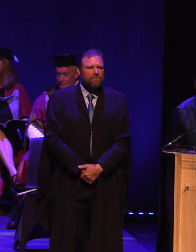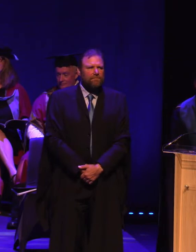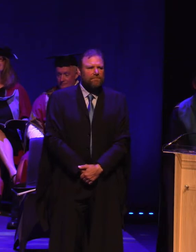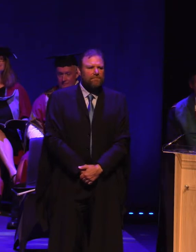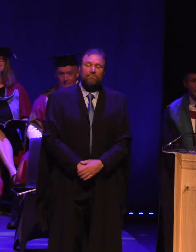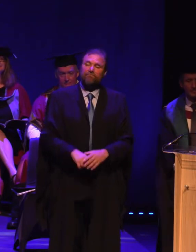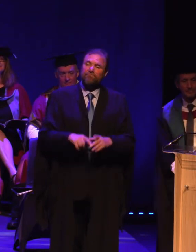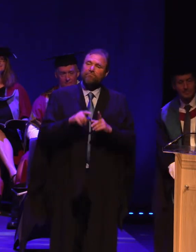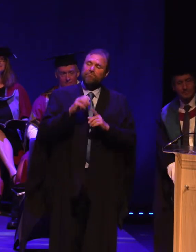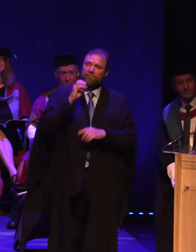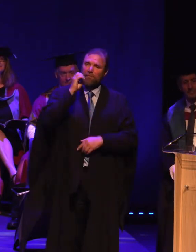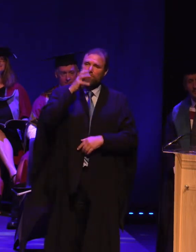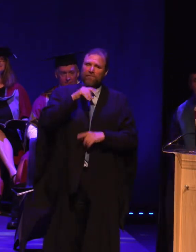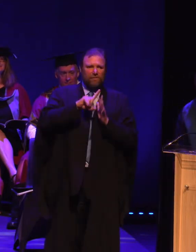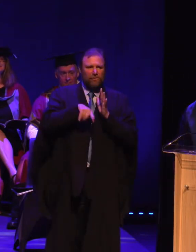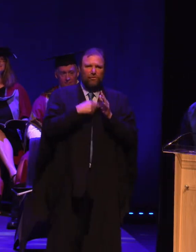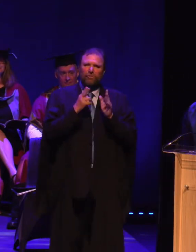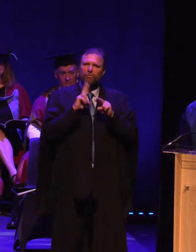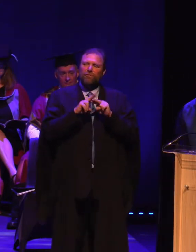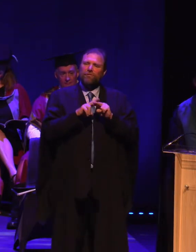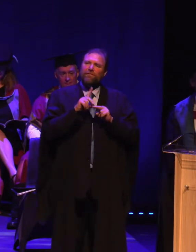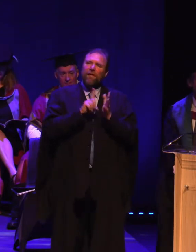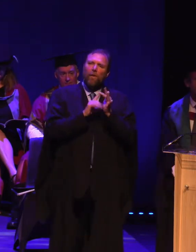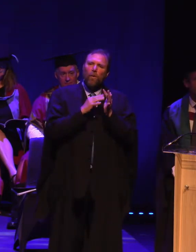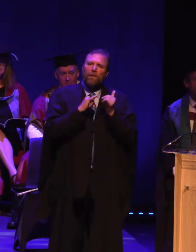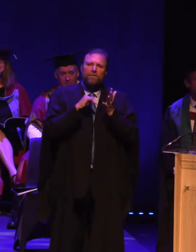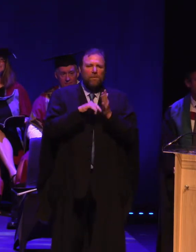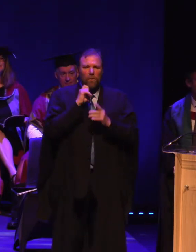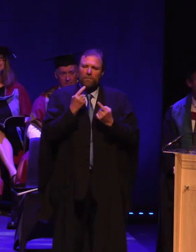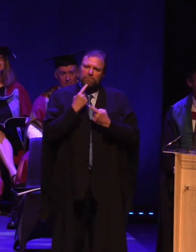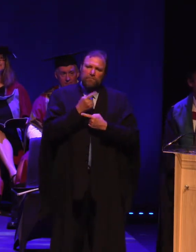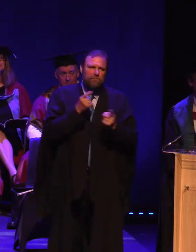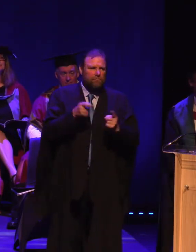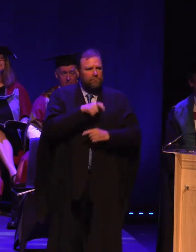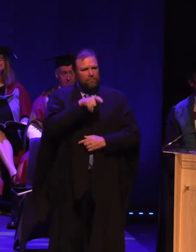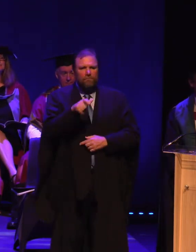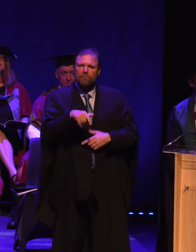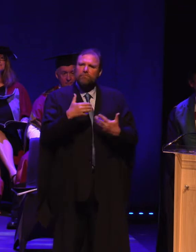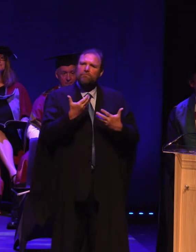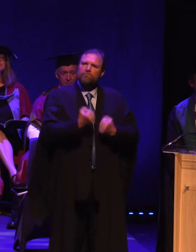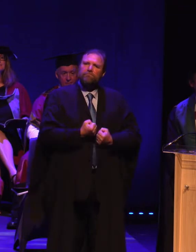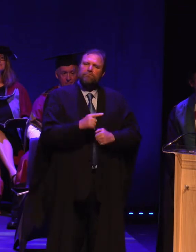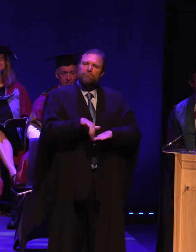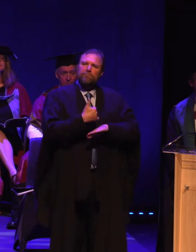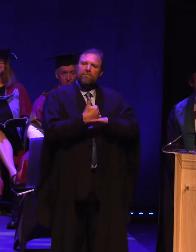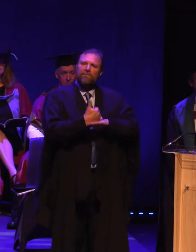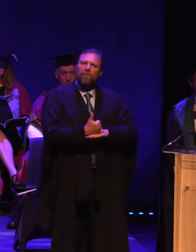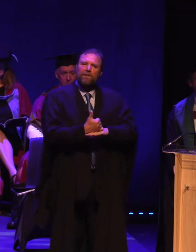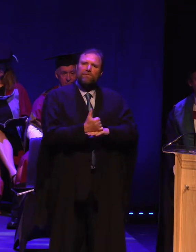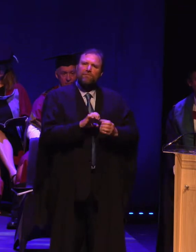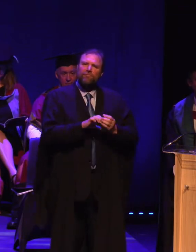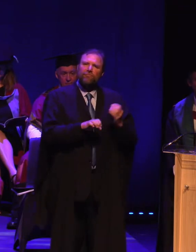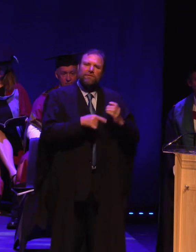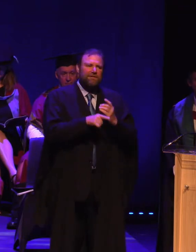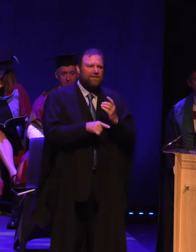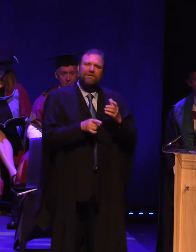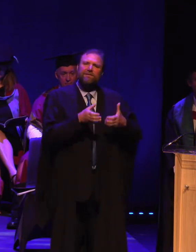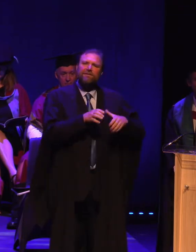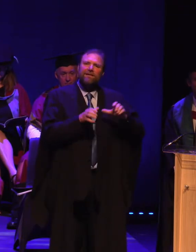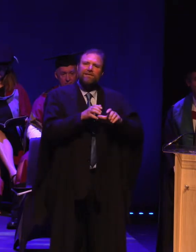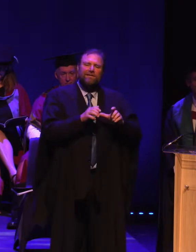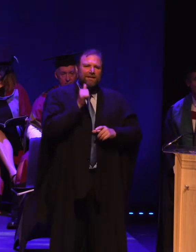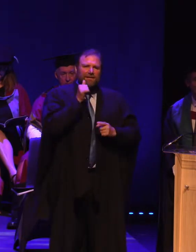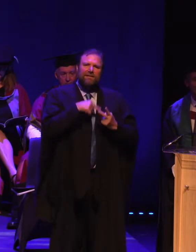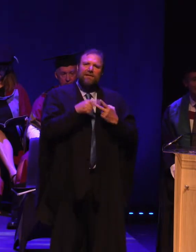Professor Geoffrey Lewis will announce the students who have been awarded Foundation Degree in Science in Dental Technology.